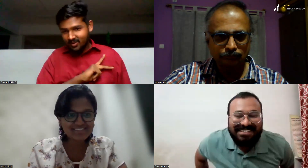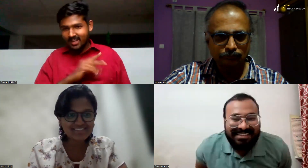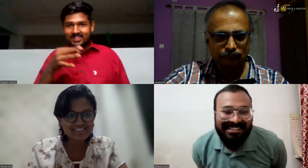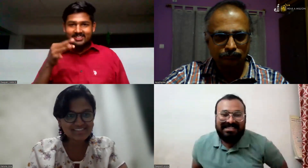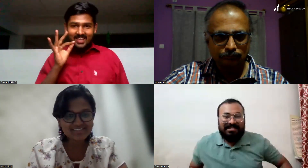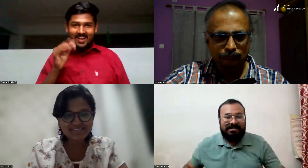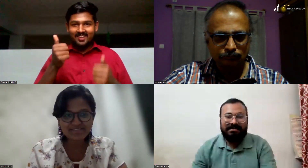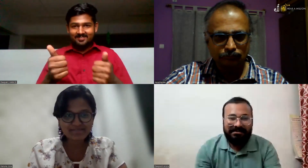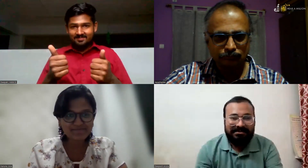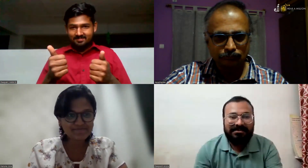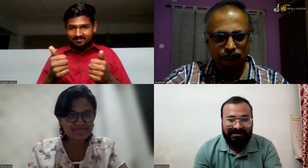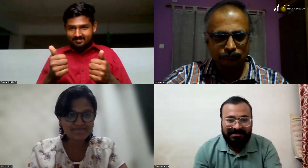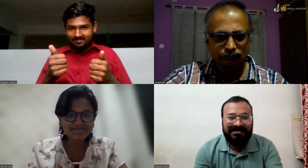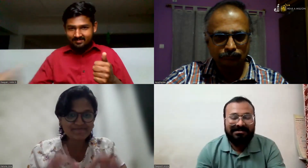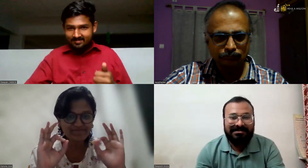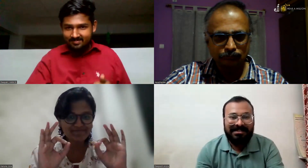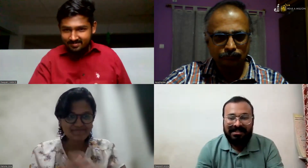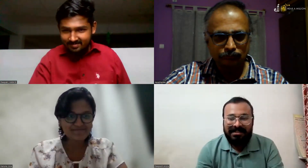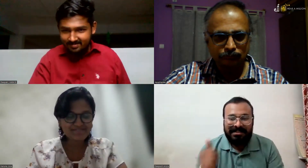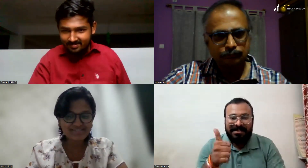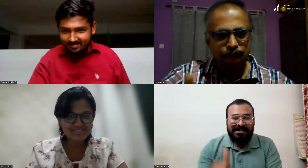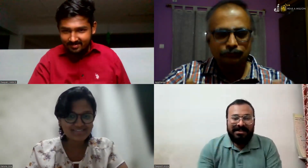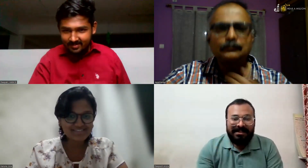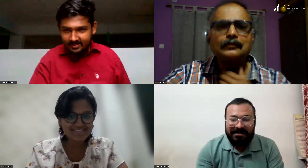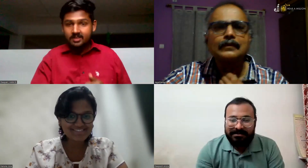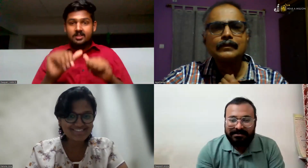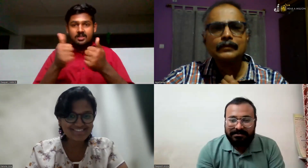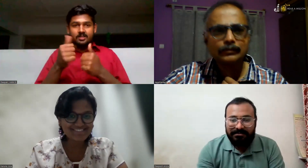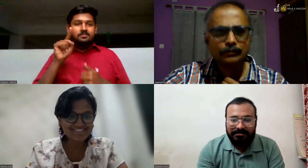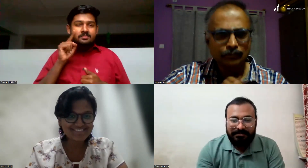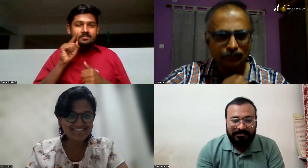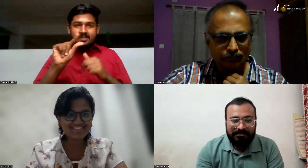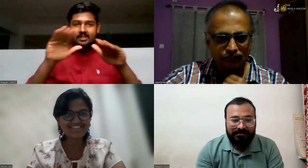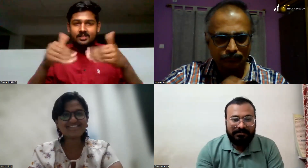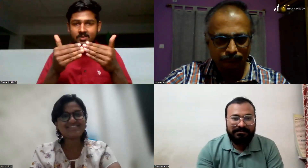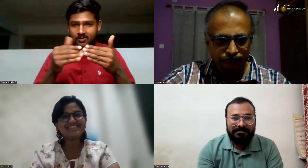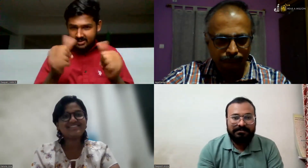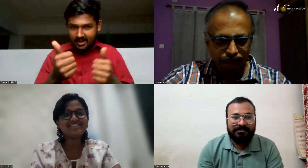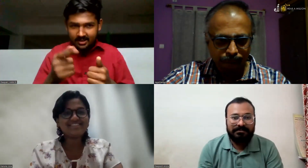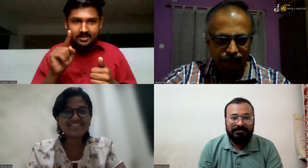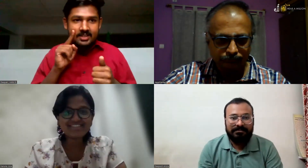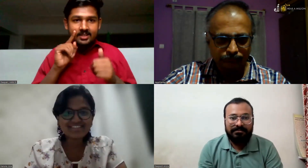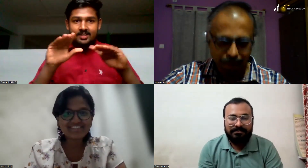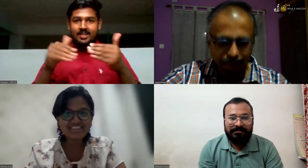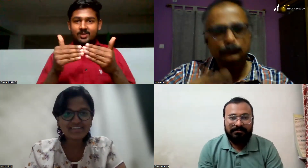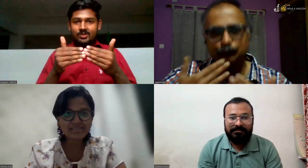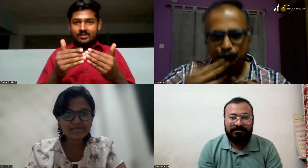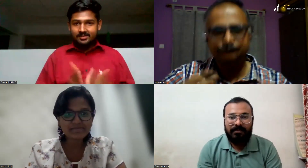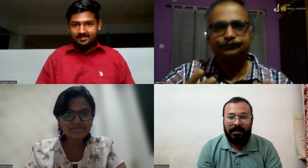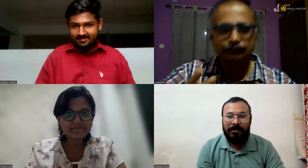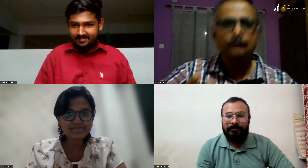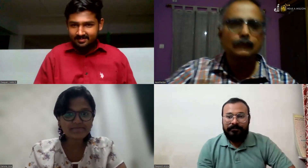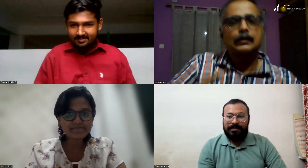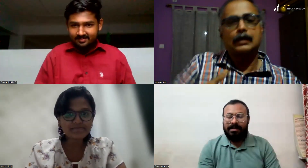I wholeheartedly welcome you all, Jashankar, Karuna, and Deepesh. And just a